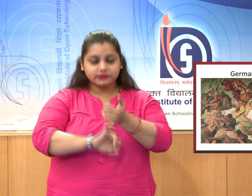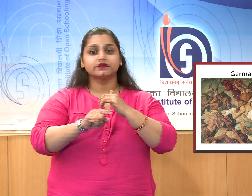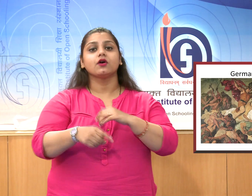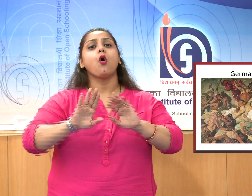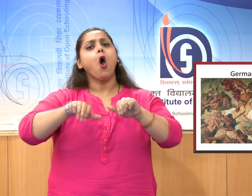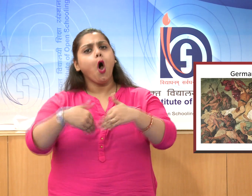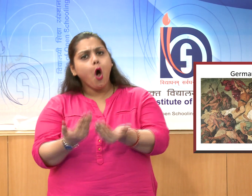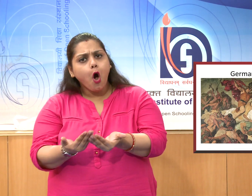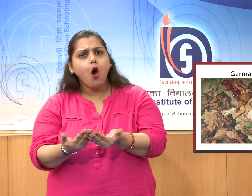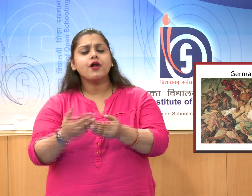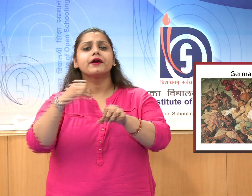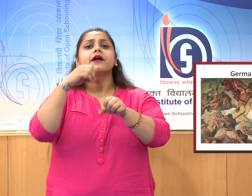and Franks.